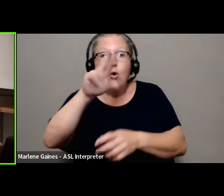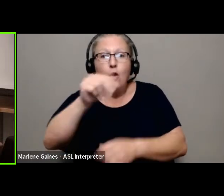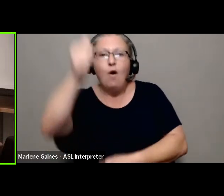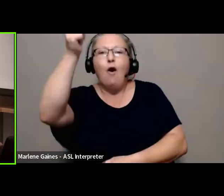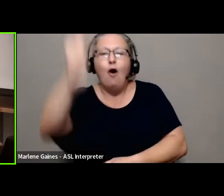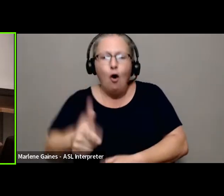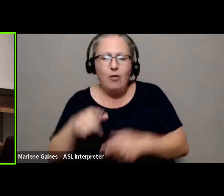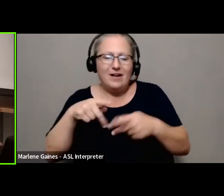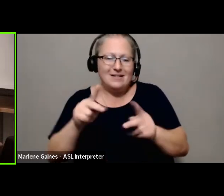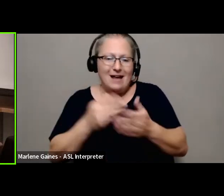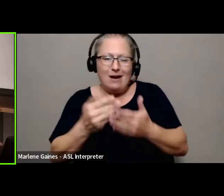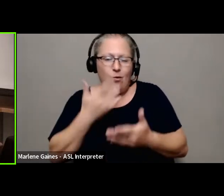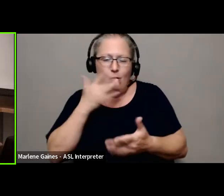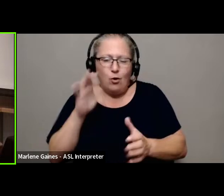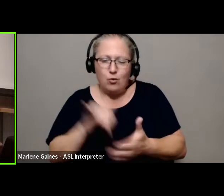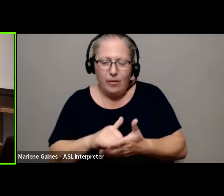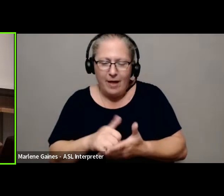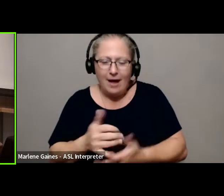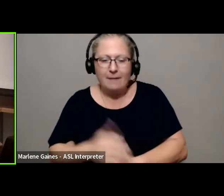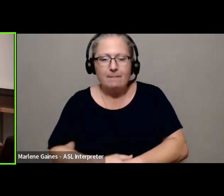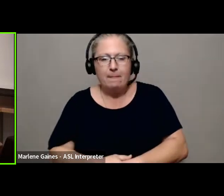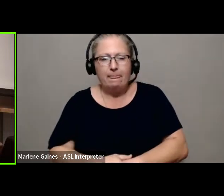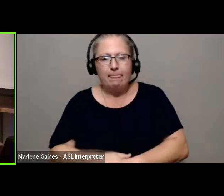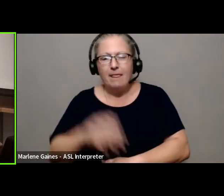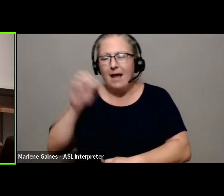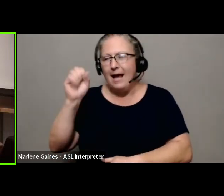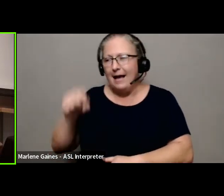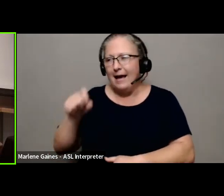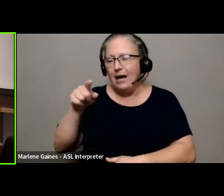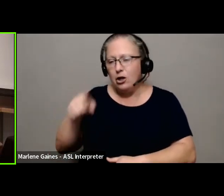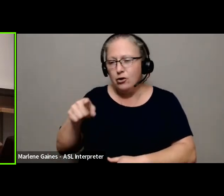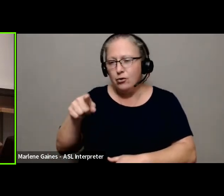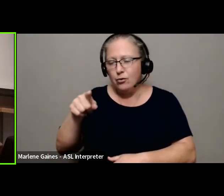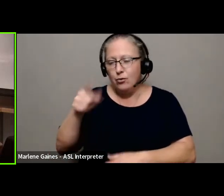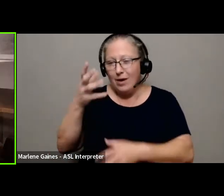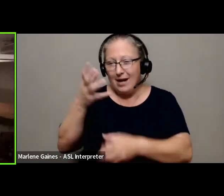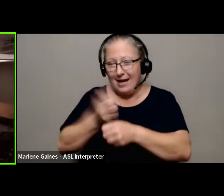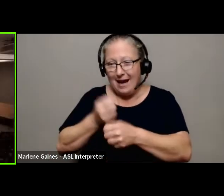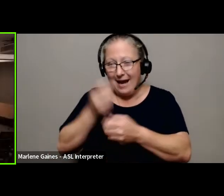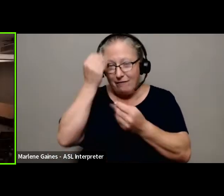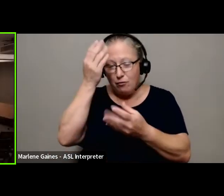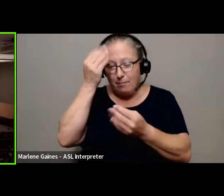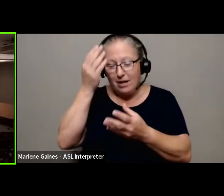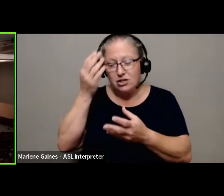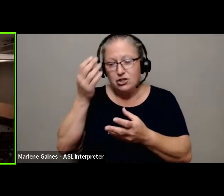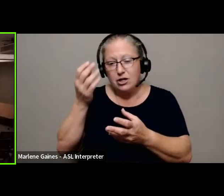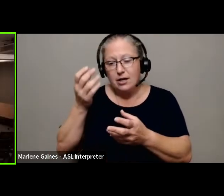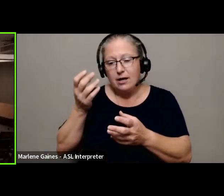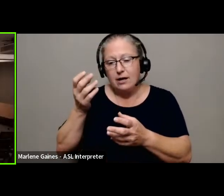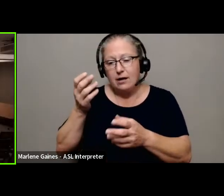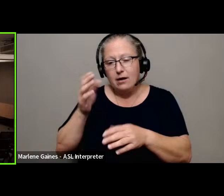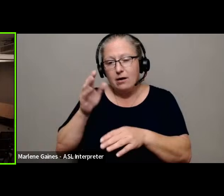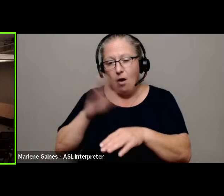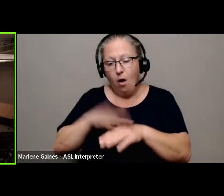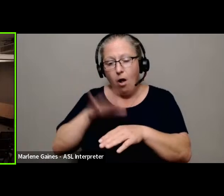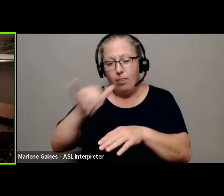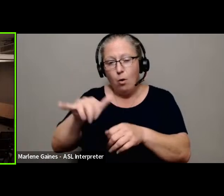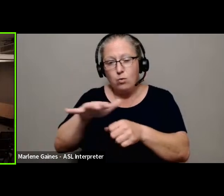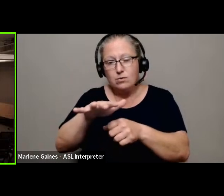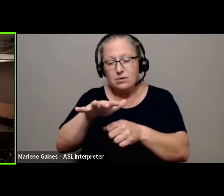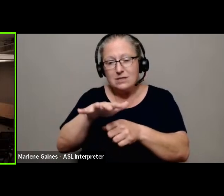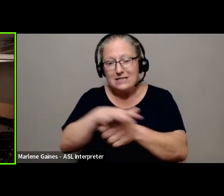consent items. I don't think we want to do that. So. Could then you, go from there. could you get some information on those sites